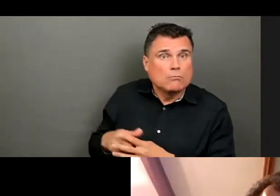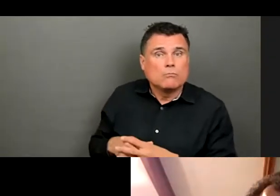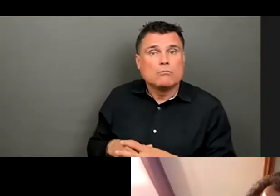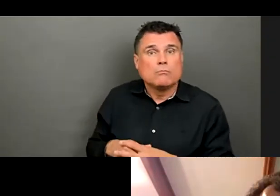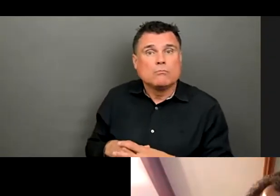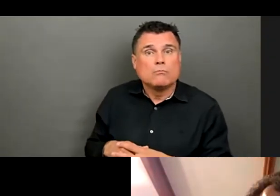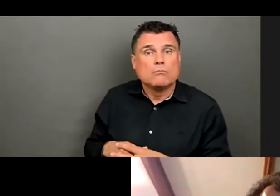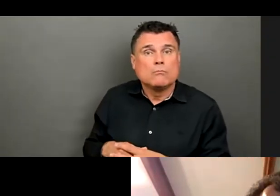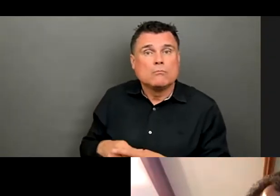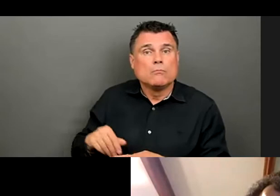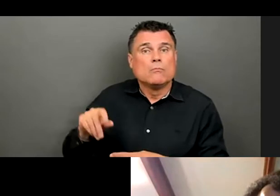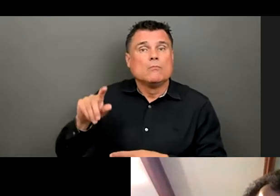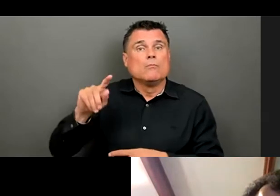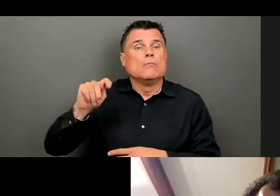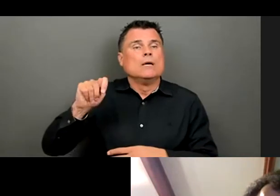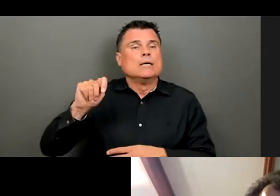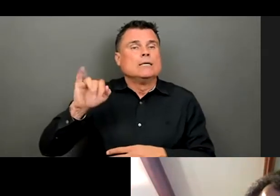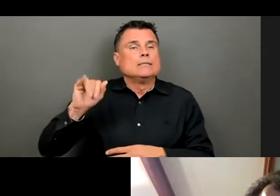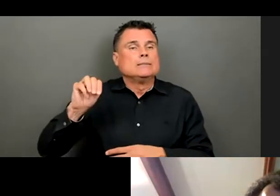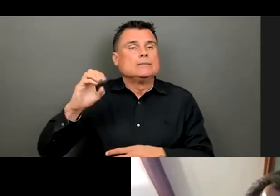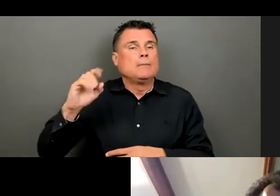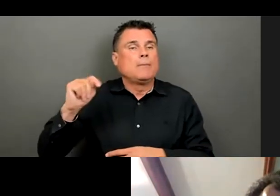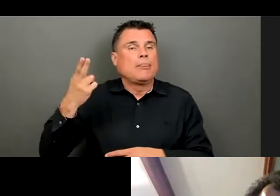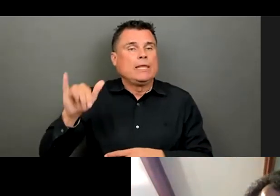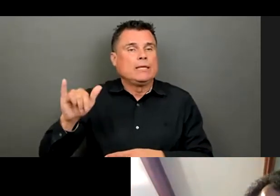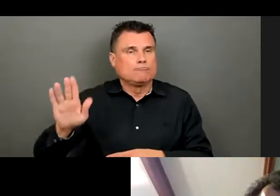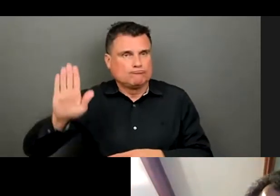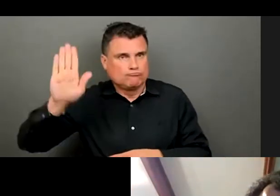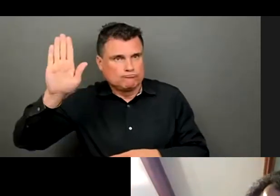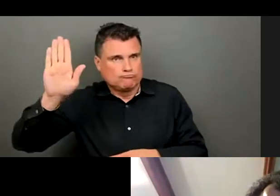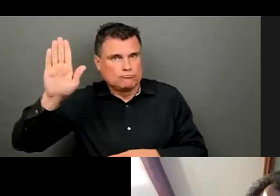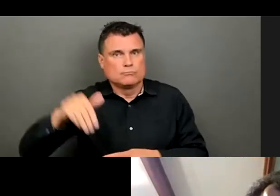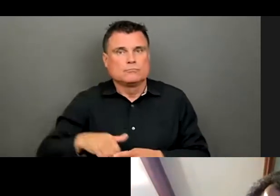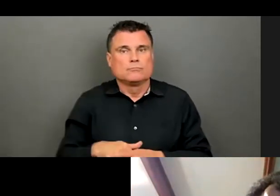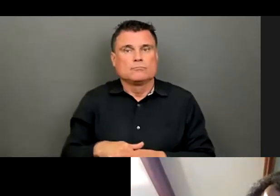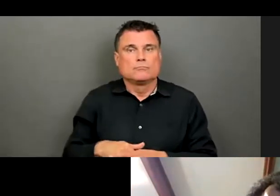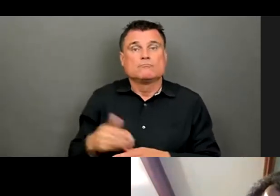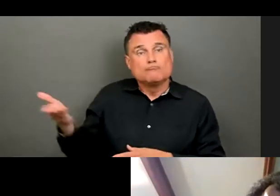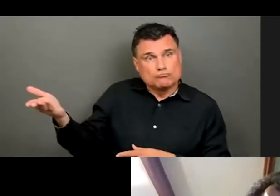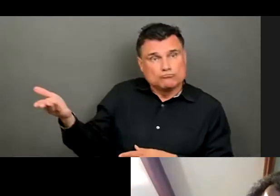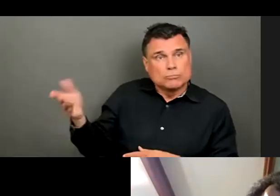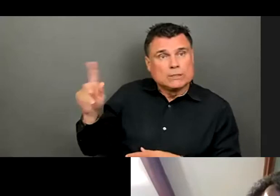the floor. I have given him permission to speak. Thank Timothy.